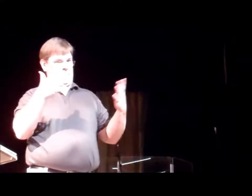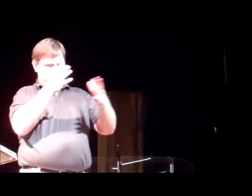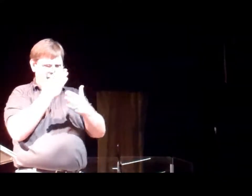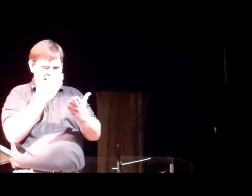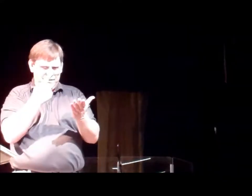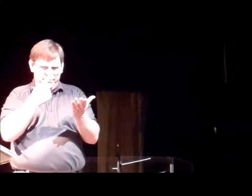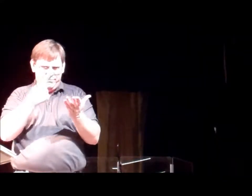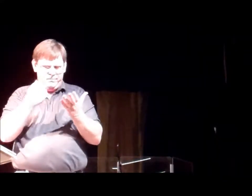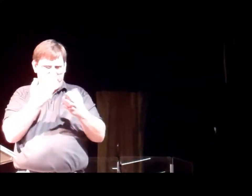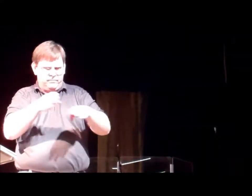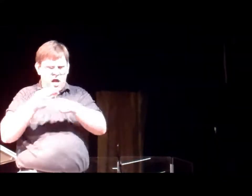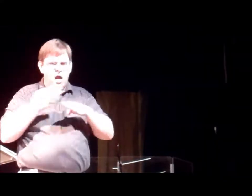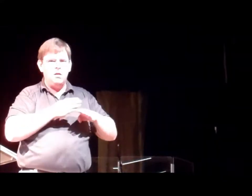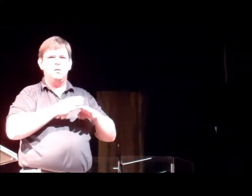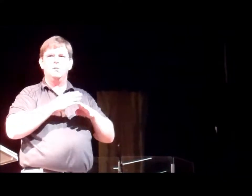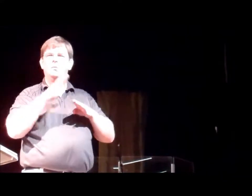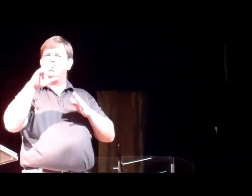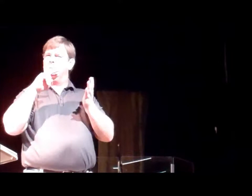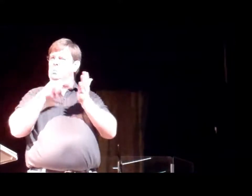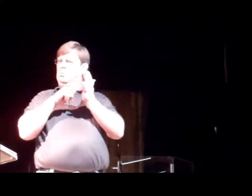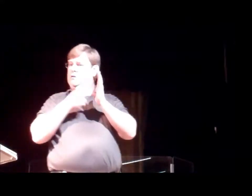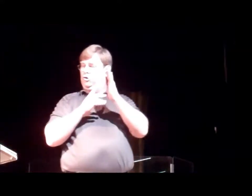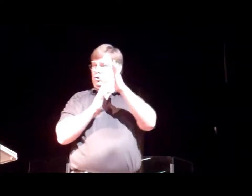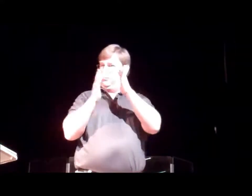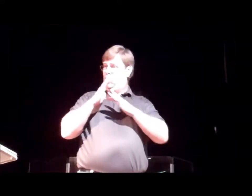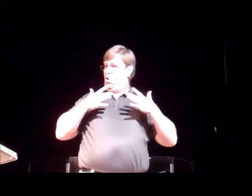divide it only among themselves. They weren't going to share with any other people in the public.